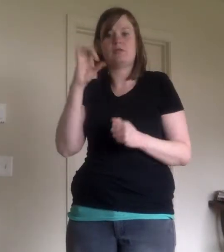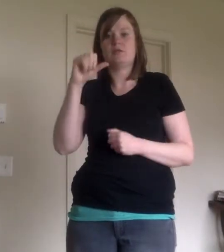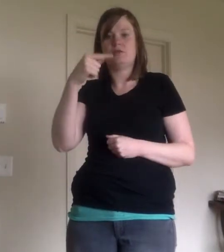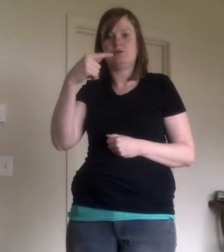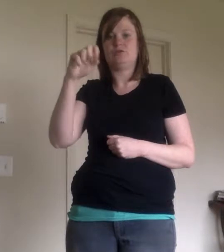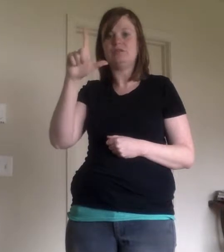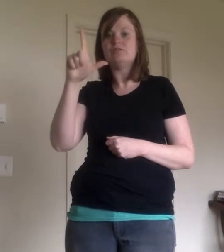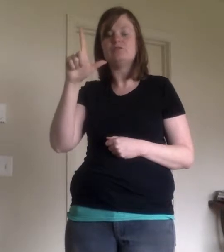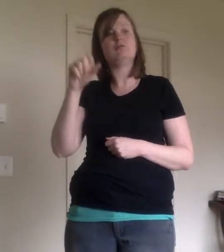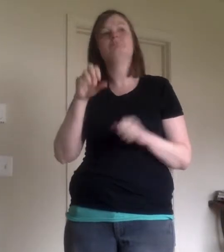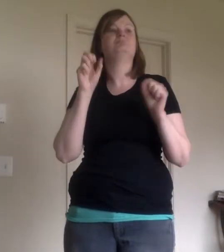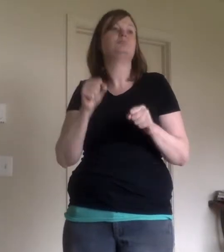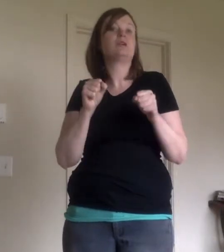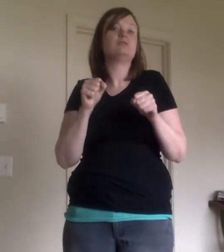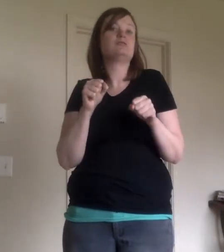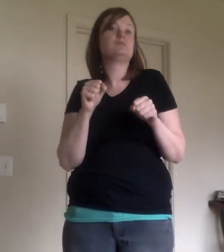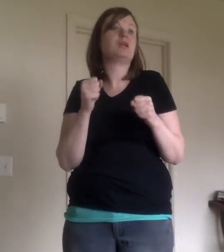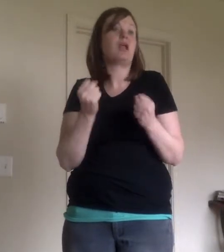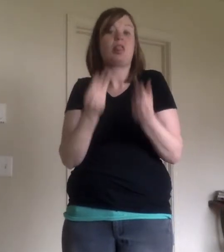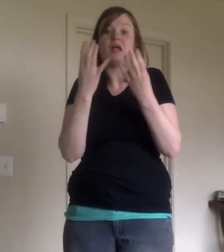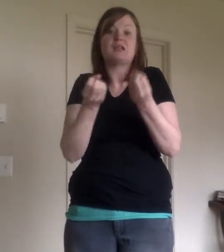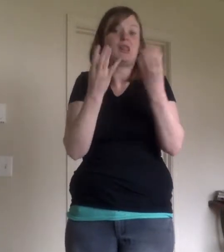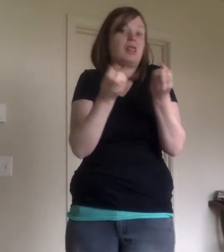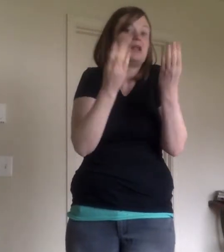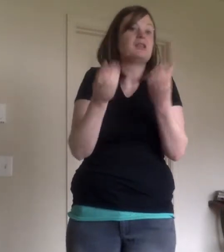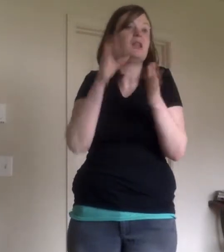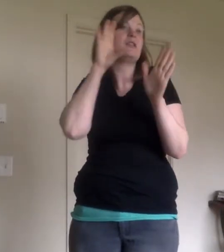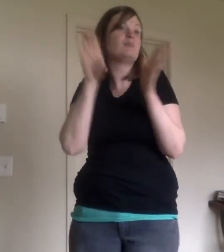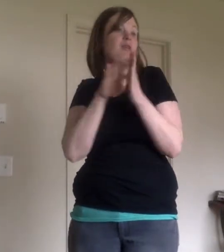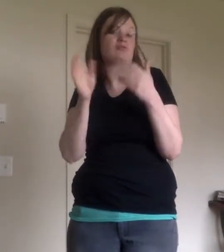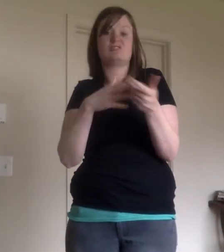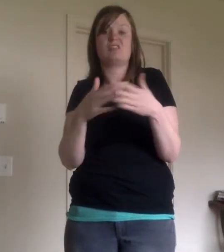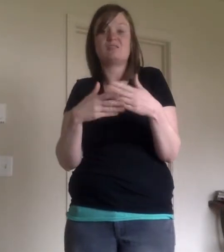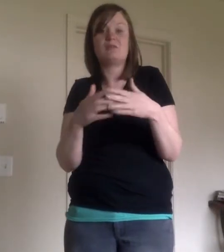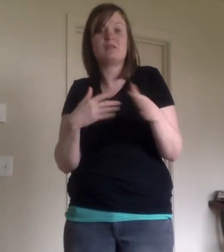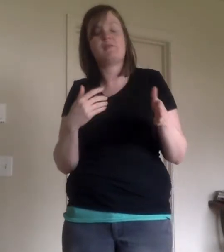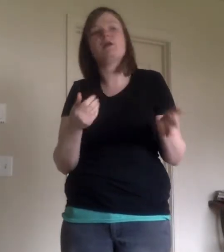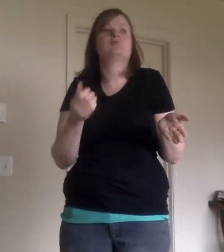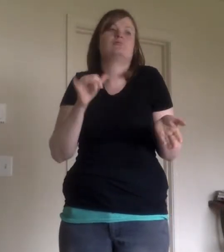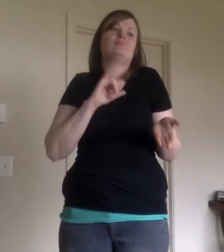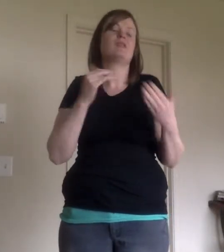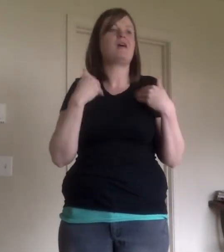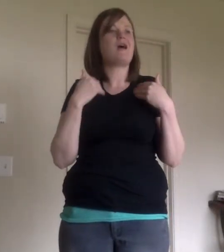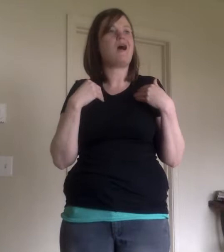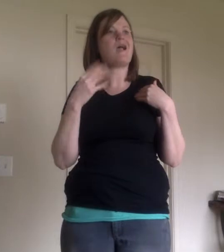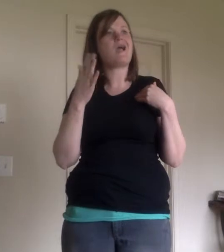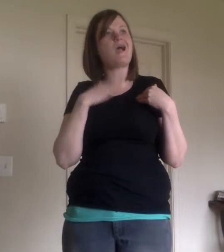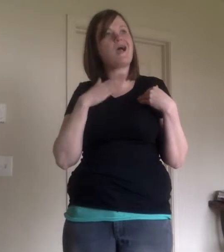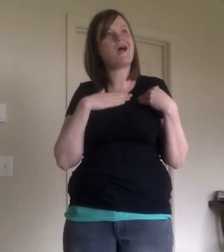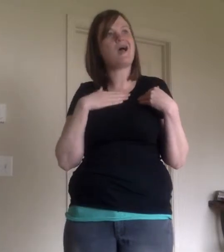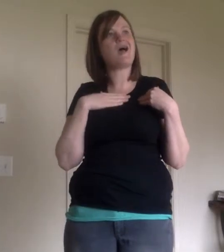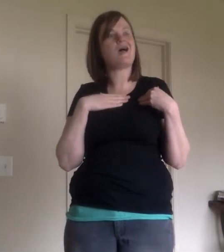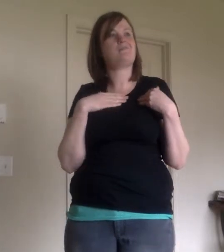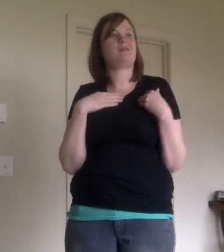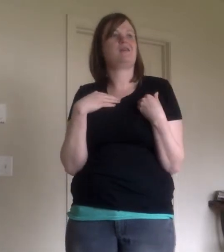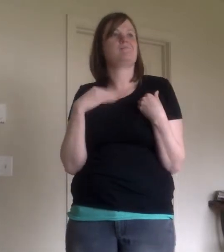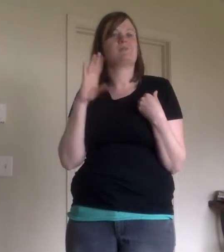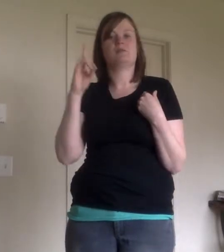and it doesn't really matter. So I had my digital camera for a little bit, but because I took such a long hiatus with